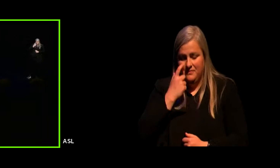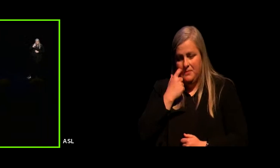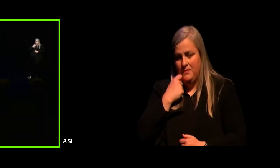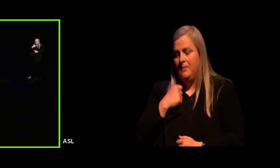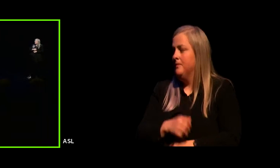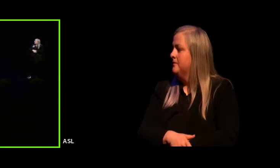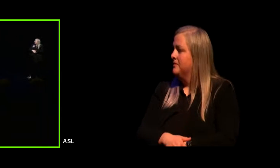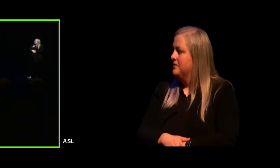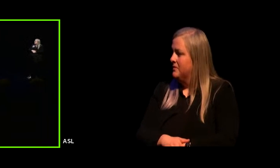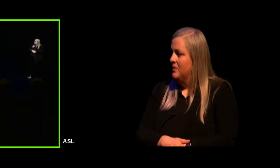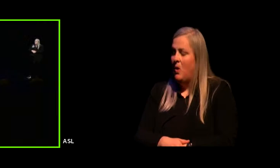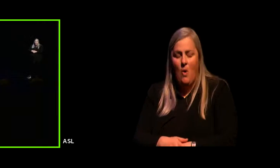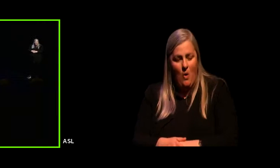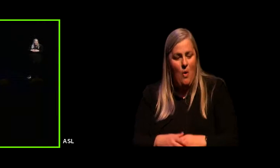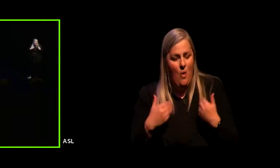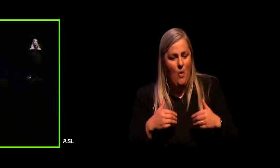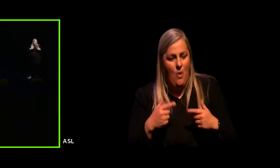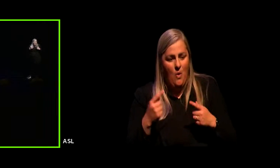All kinds of goodies. Oh,